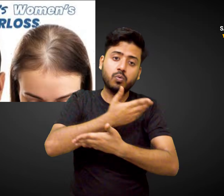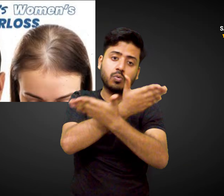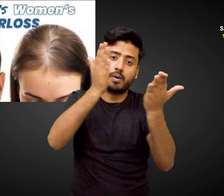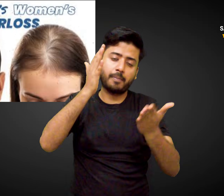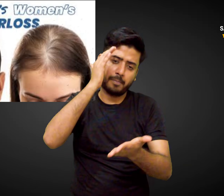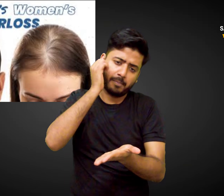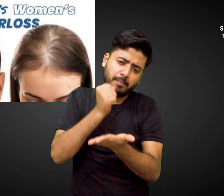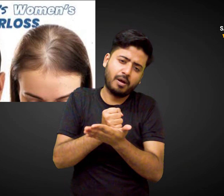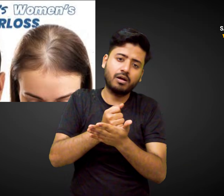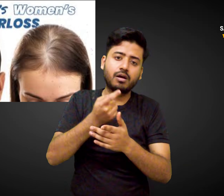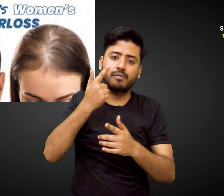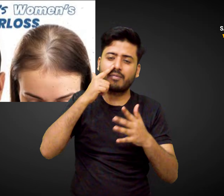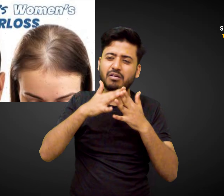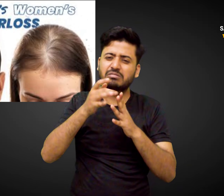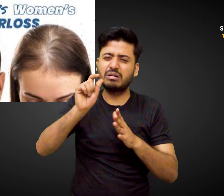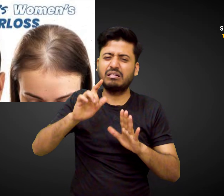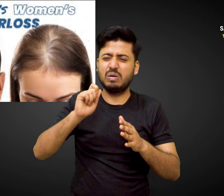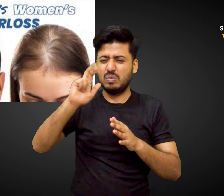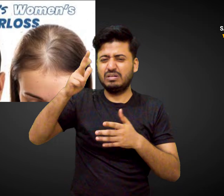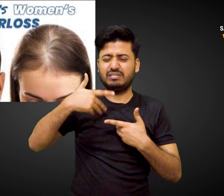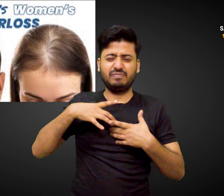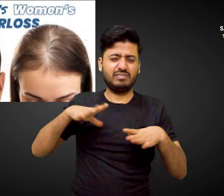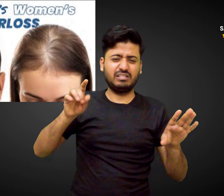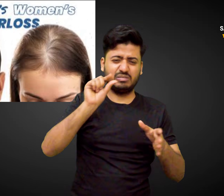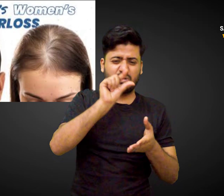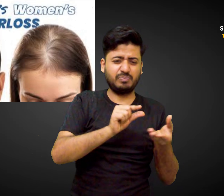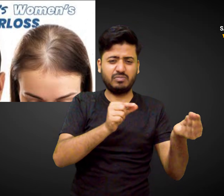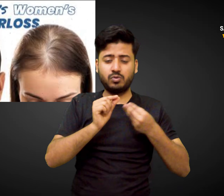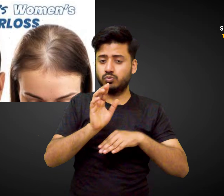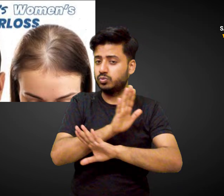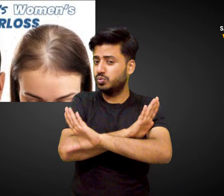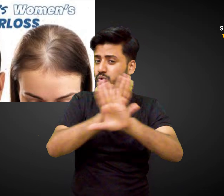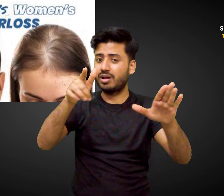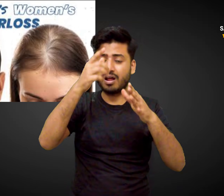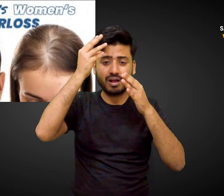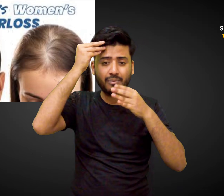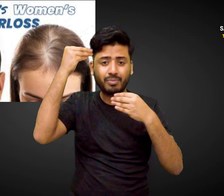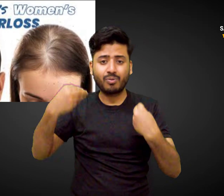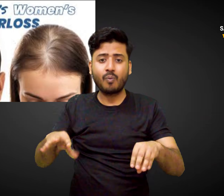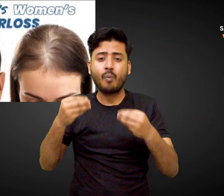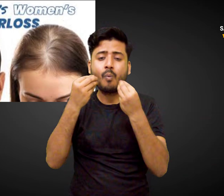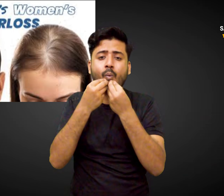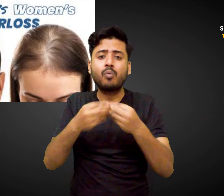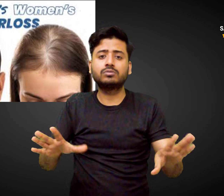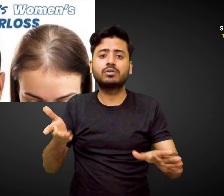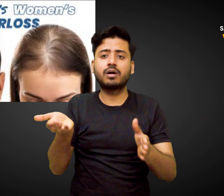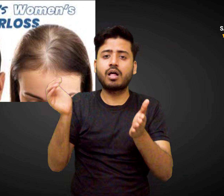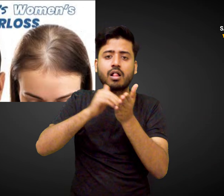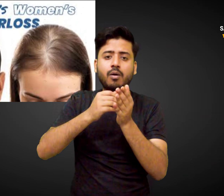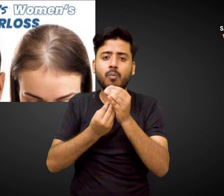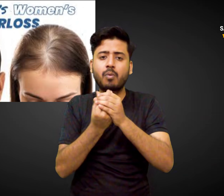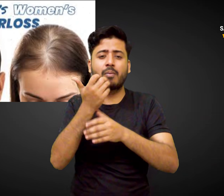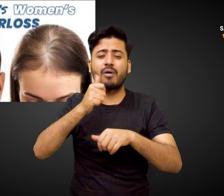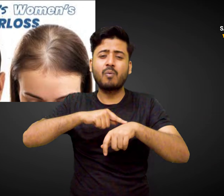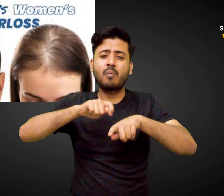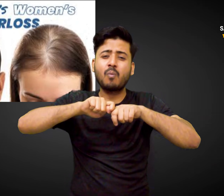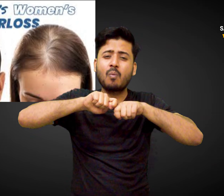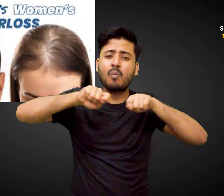maintain hygiene by regularly cleaning your helmet lining and ensuring your hair is completely dry before riding. Clean caps